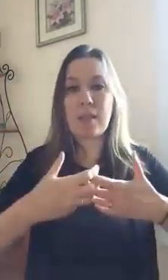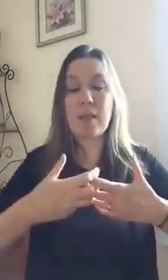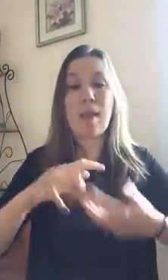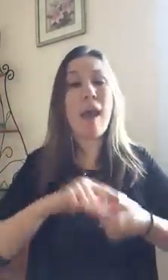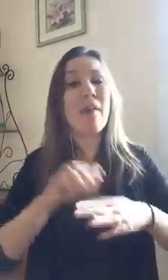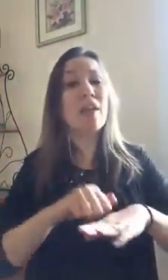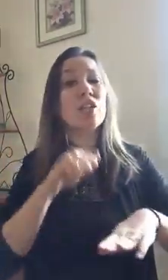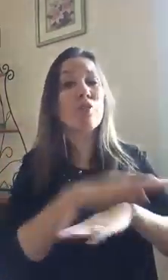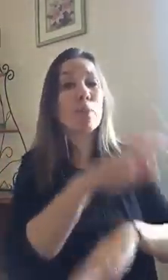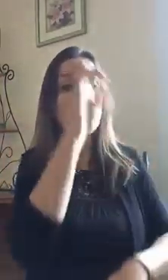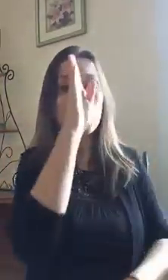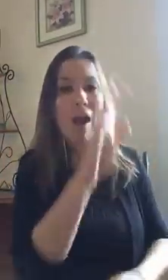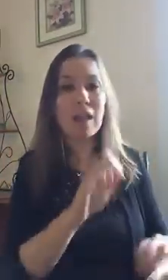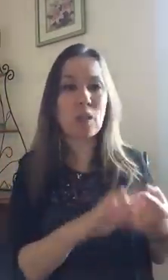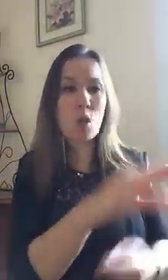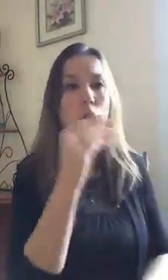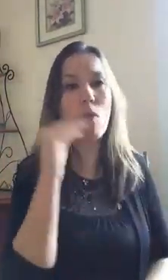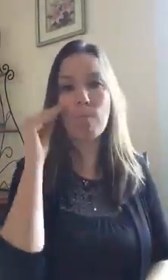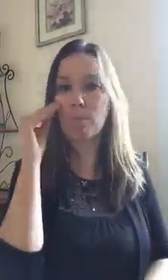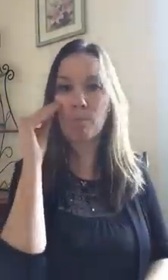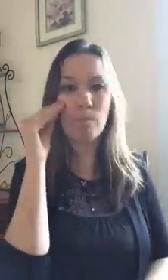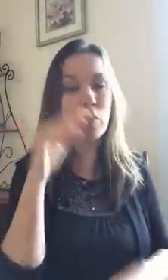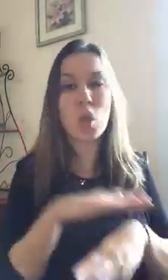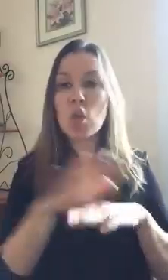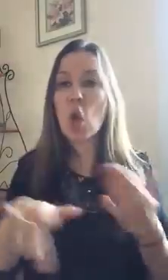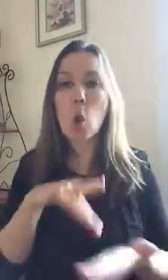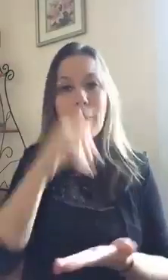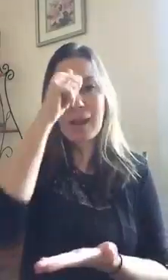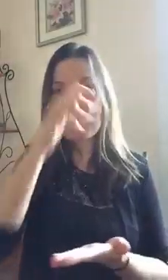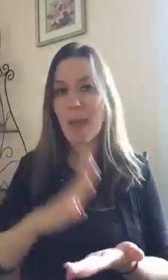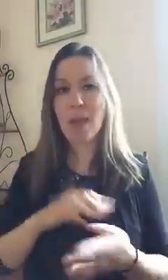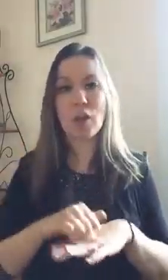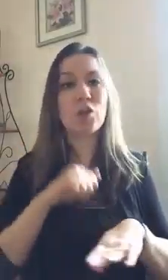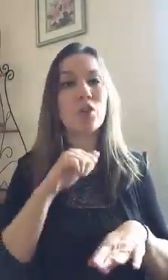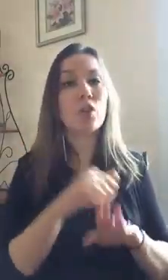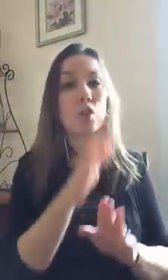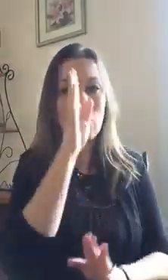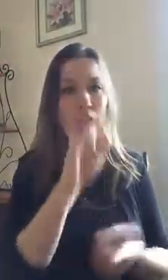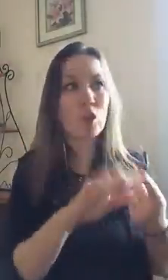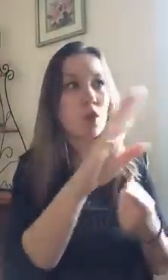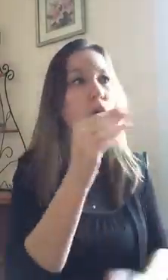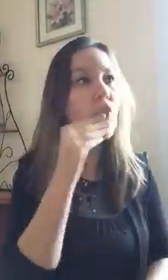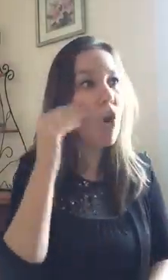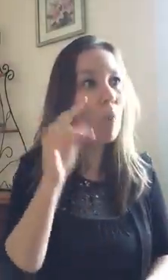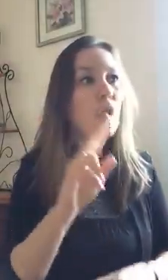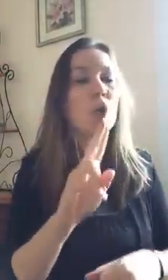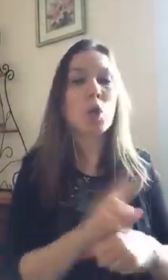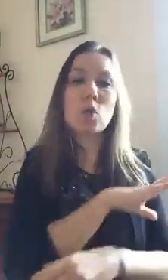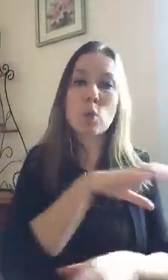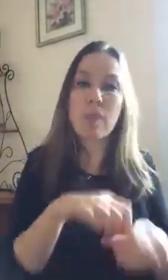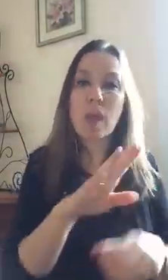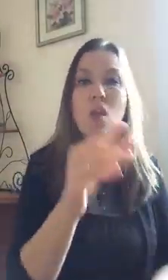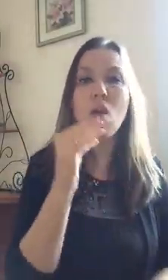no middleman. It's shipped directly to your home that you can use in your home with your families, with your children safely.